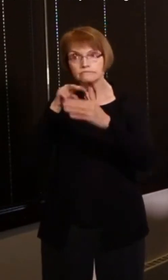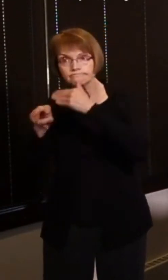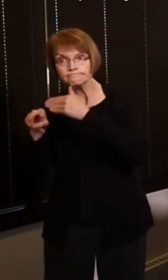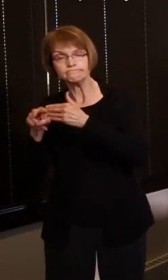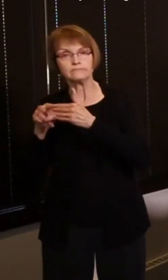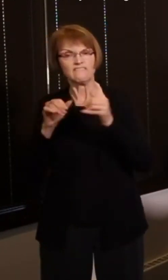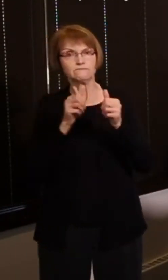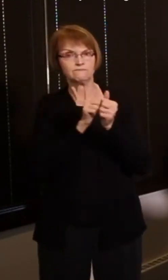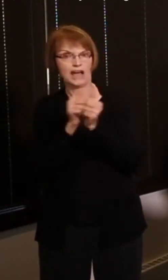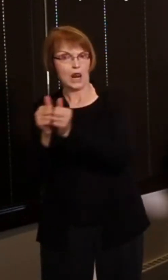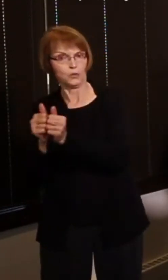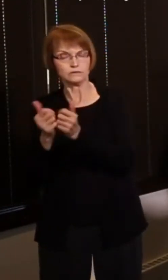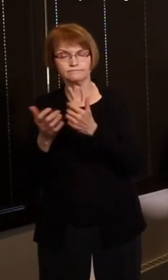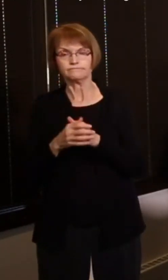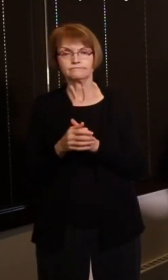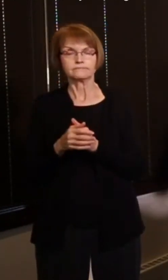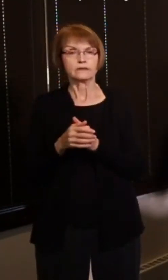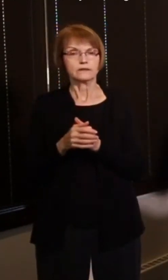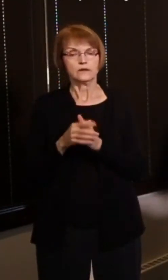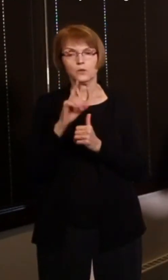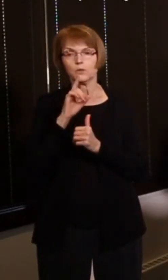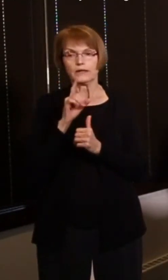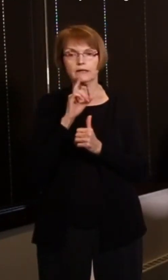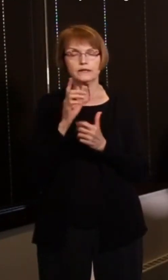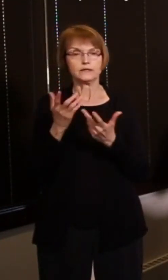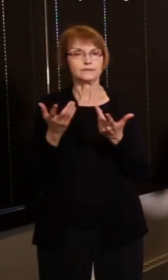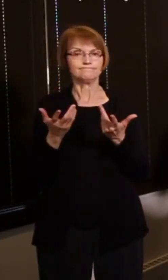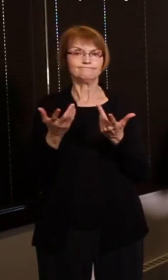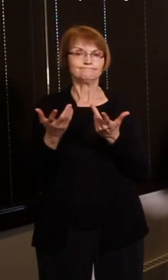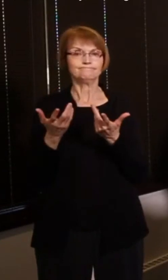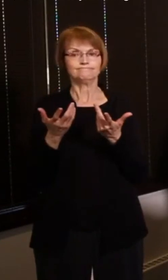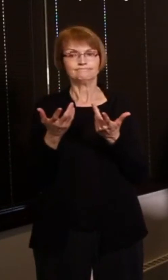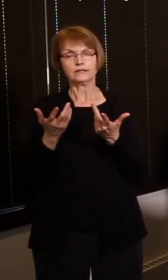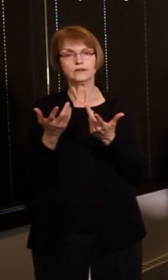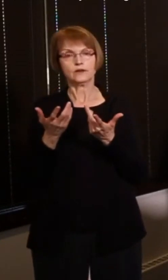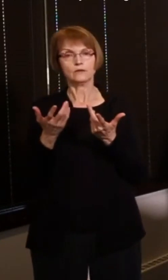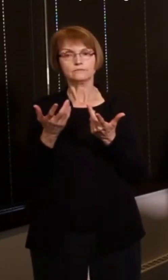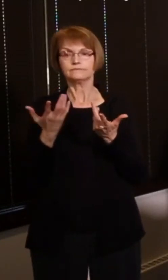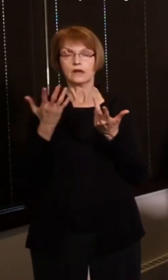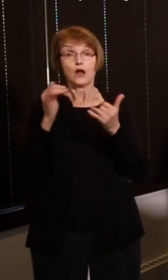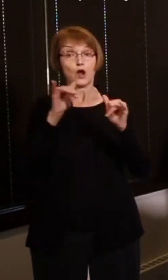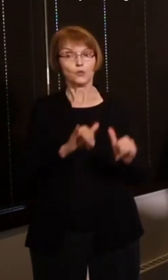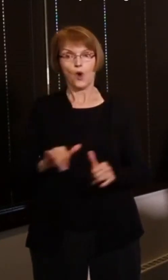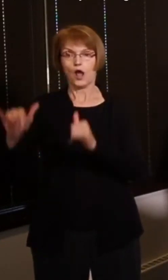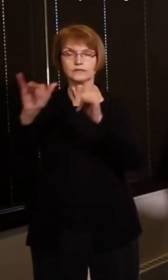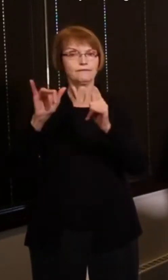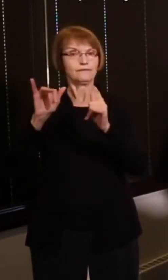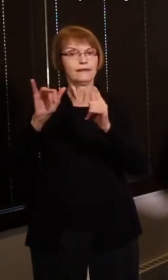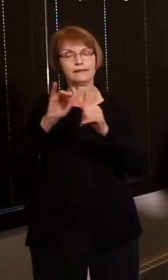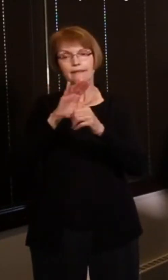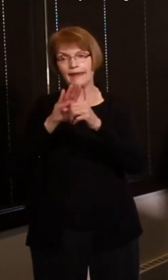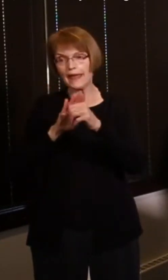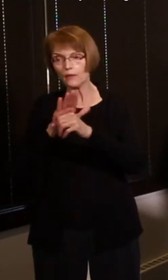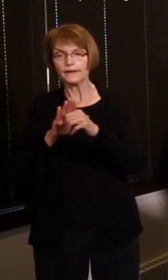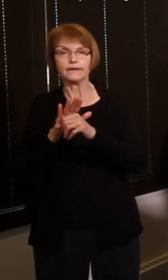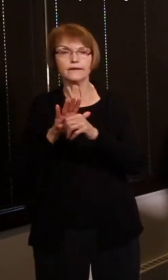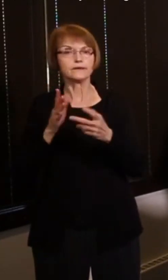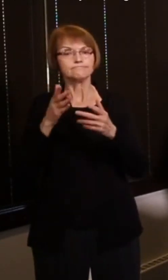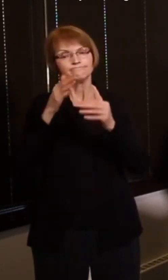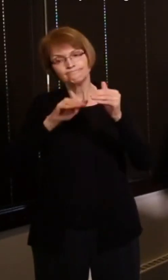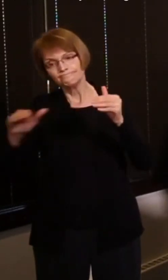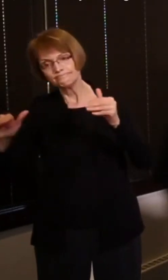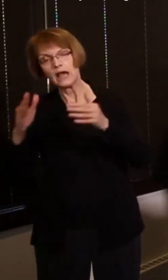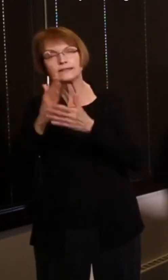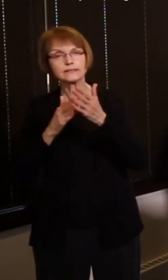it's fairly consistent. There's been a lot of stagnation or plateauing across the region. Some have seen some